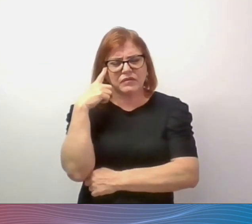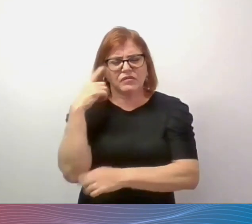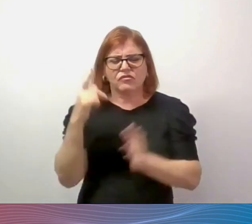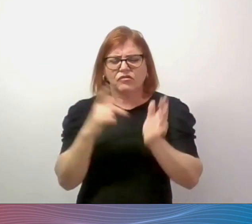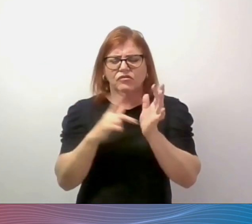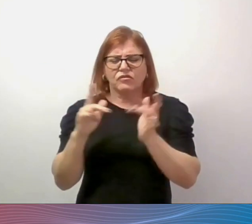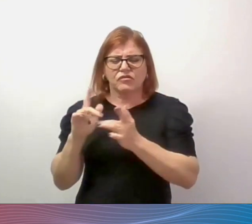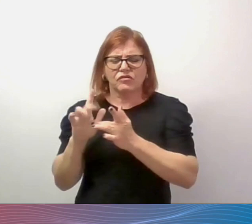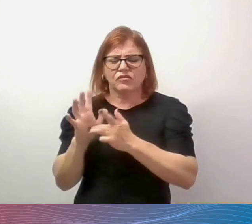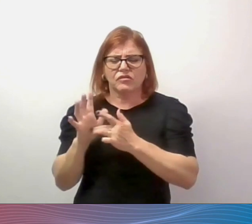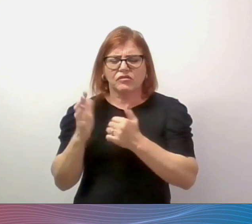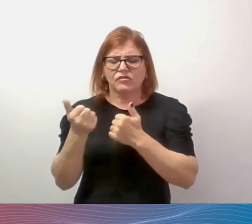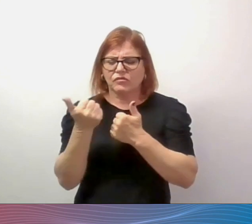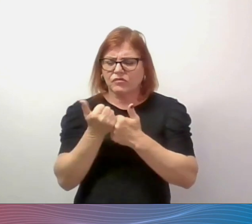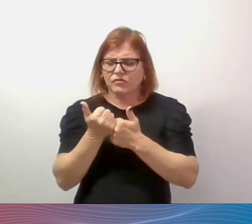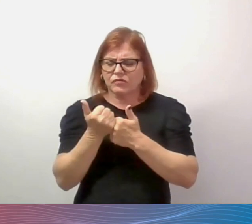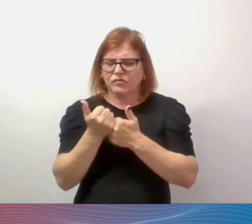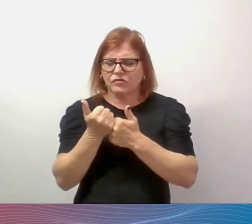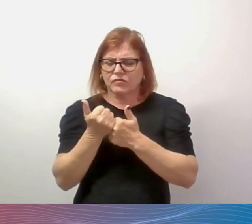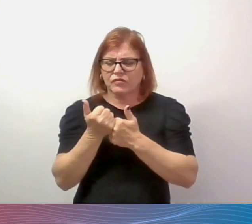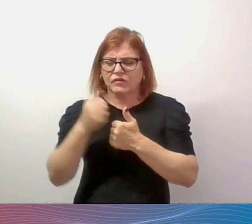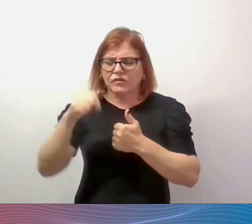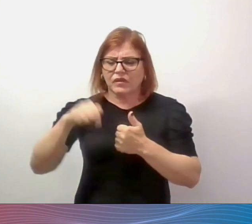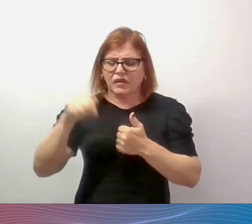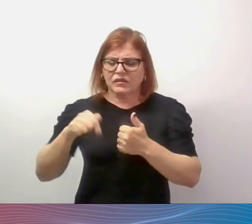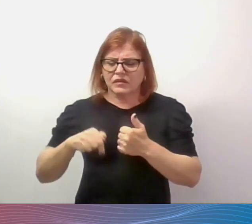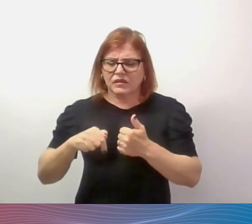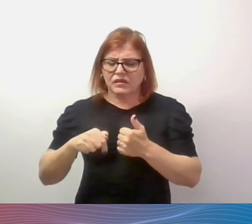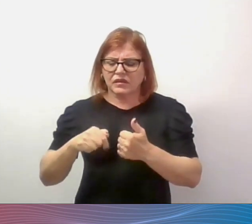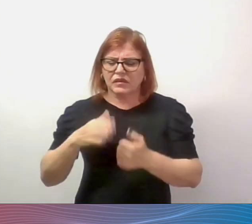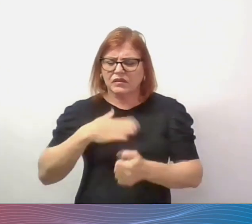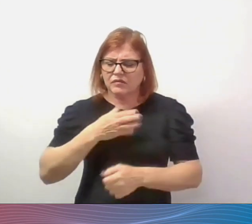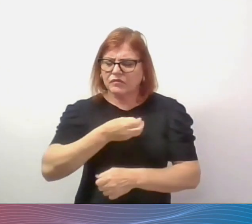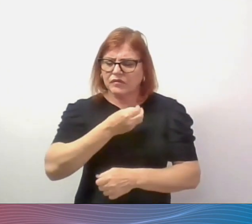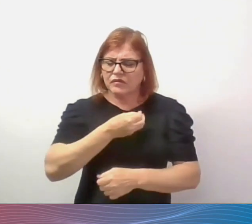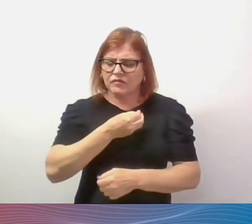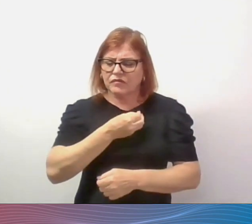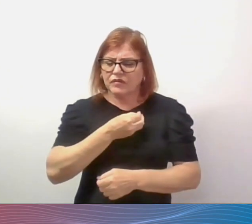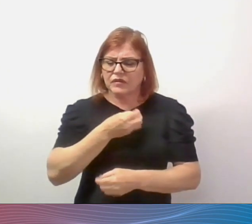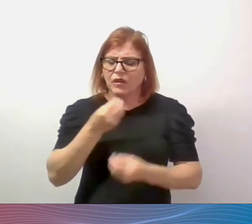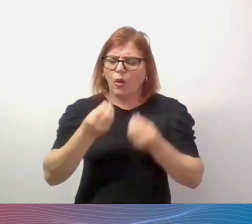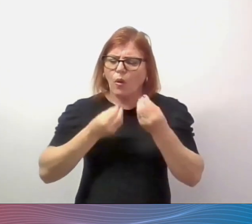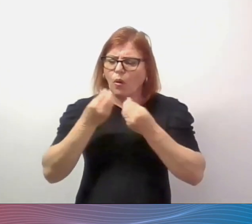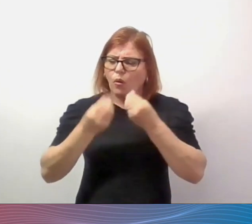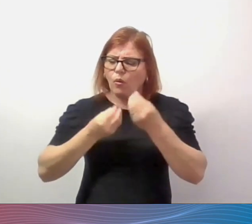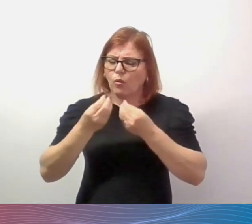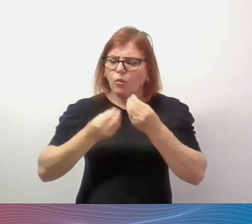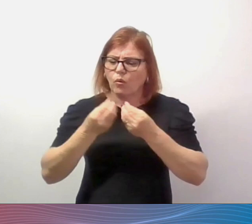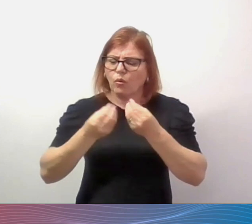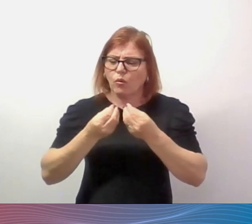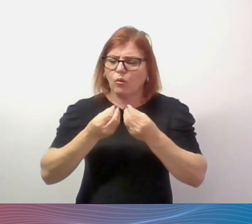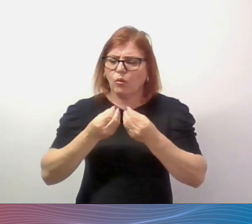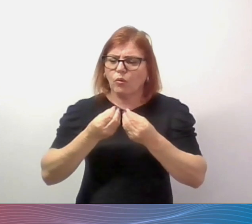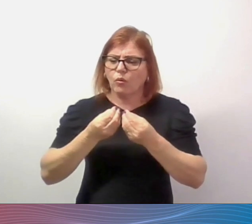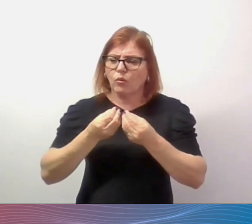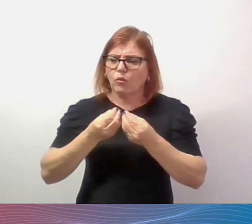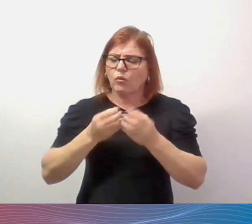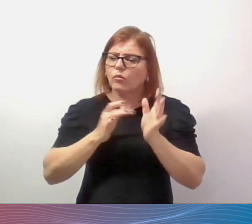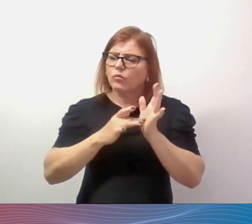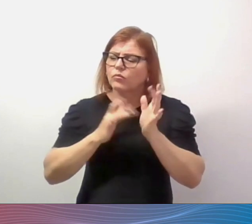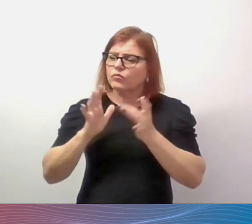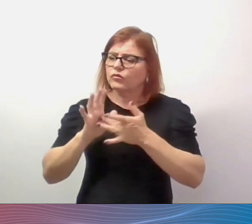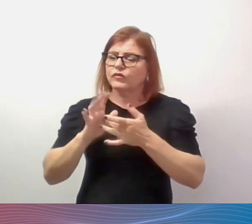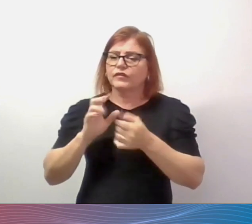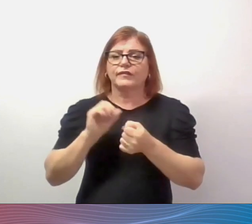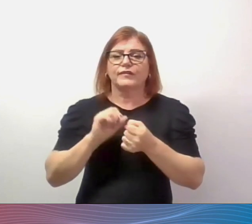Nessa situação. So then you consider, oh, if Jesus was in my place, what he would have done in